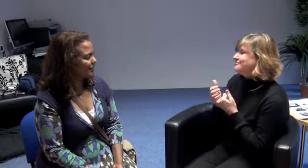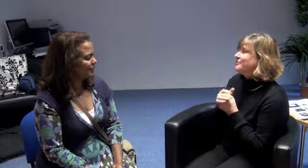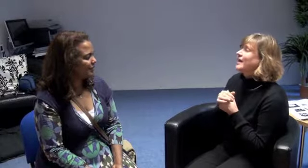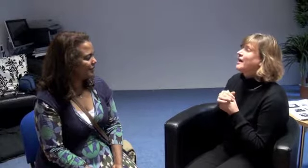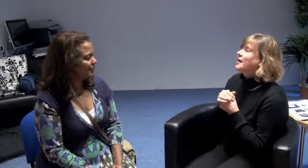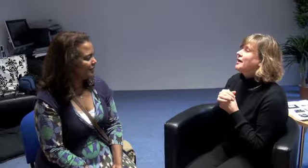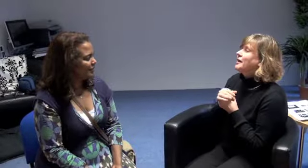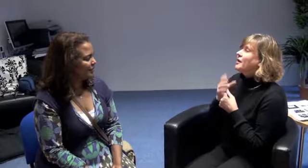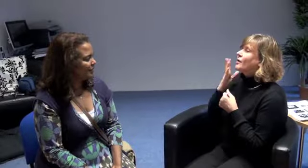interesting.